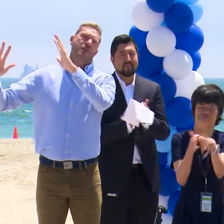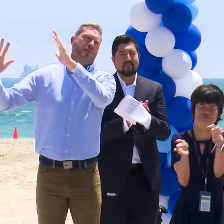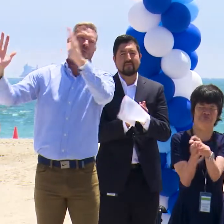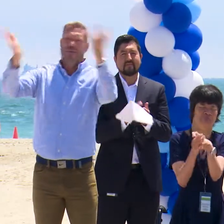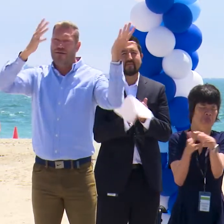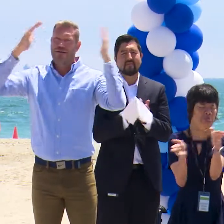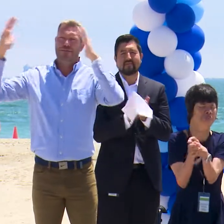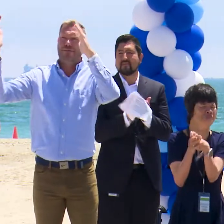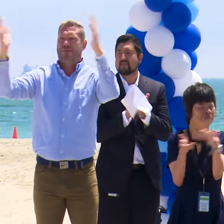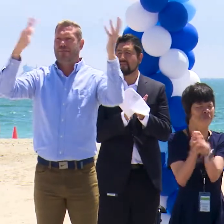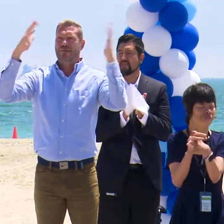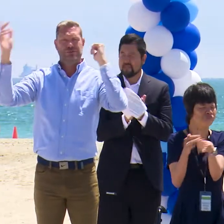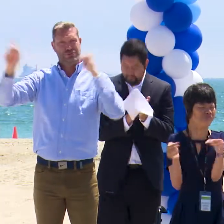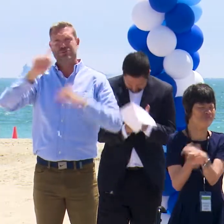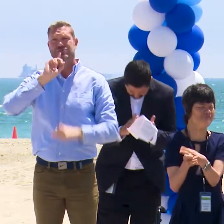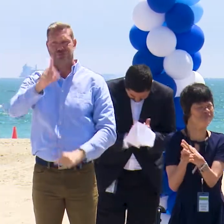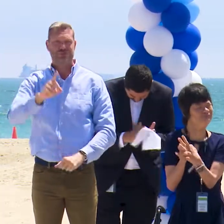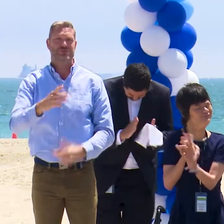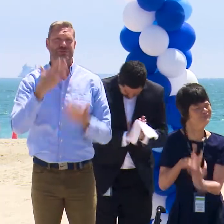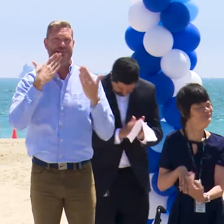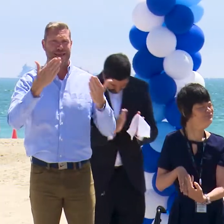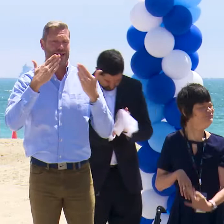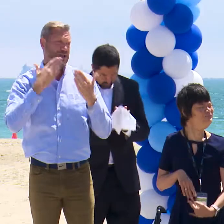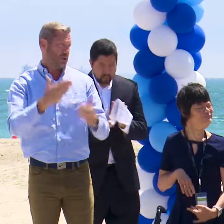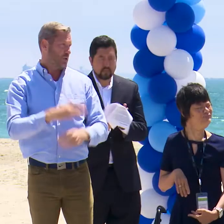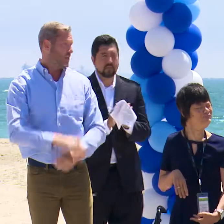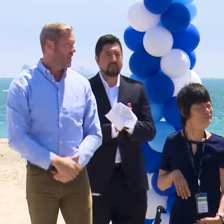you so much.